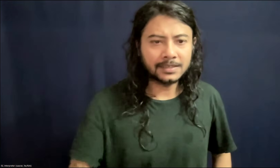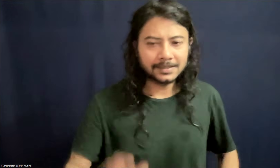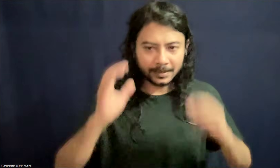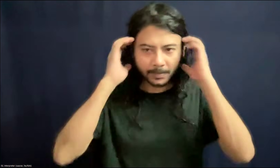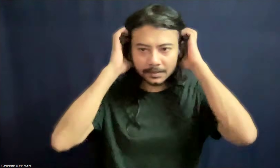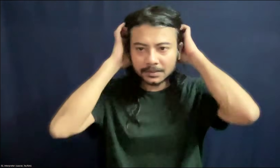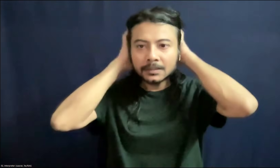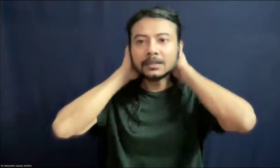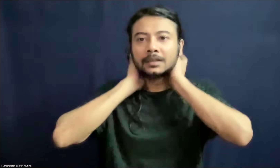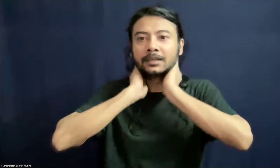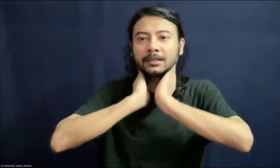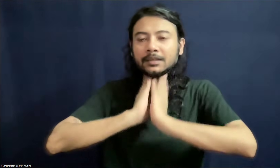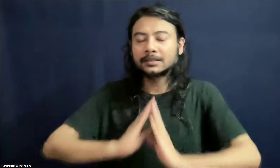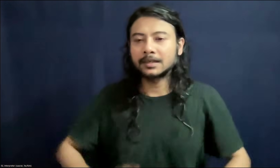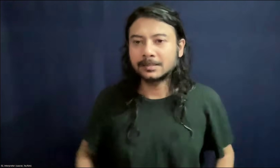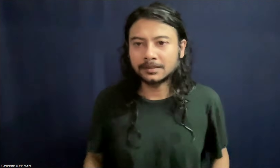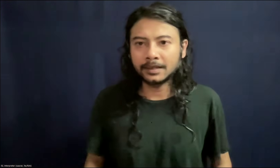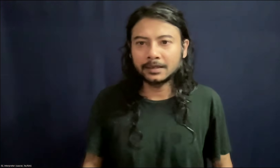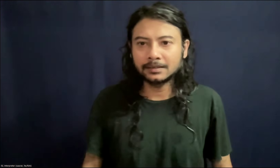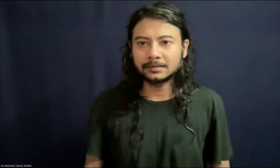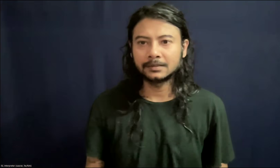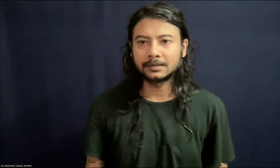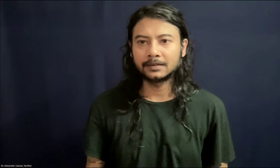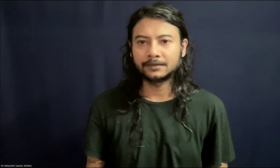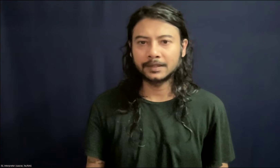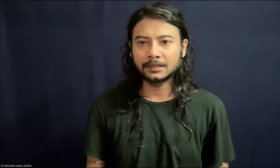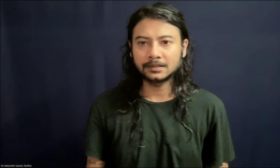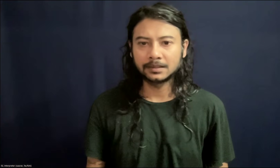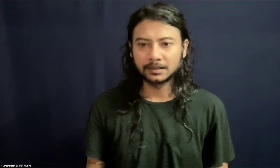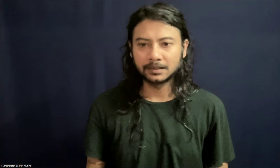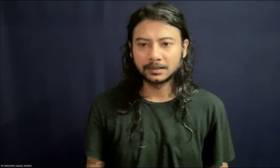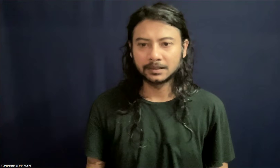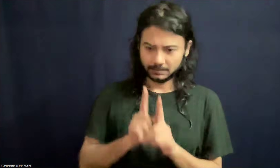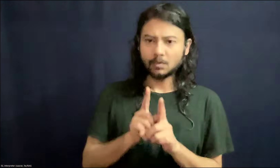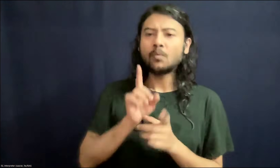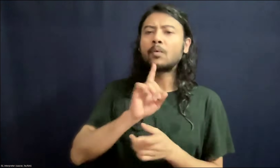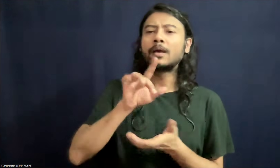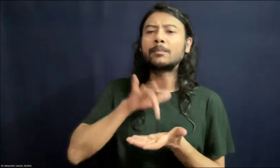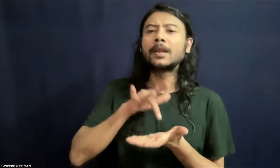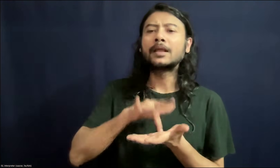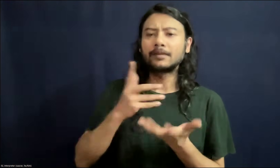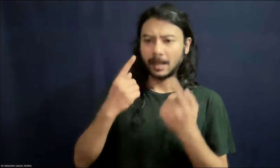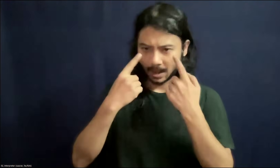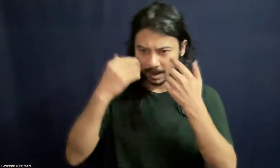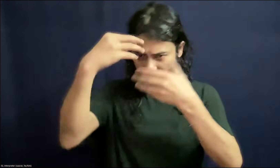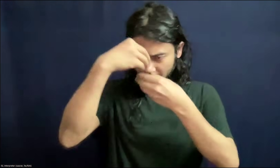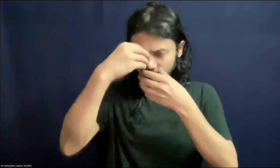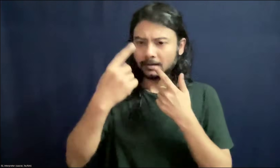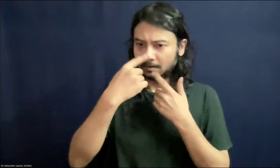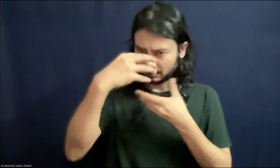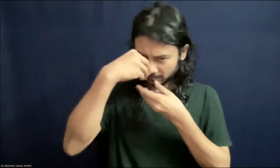Krishna is inside, Mataji. Krishna Yes, is Krishna is inside us. inside. Where He's with inside? us. Which body part?